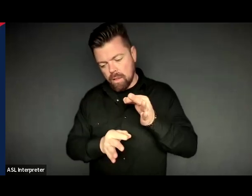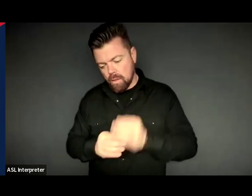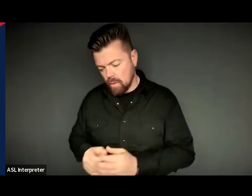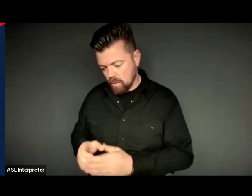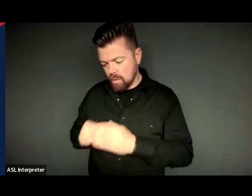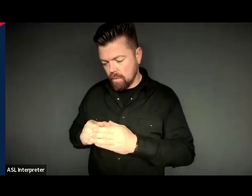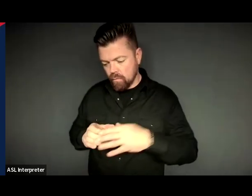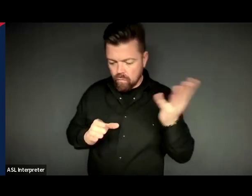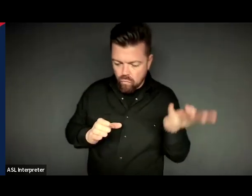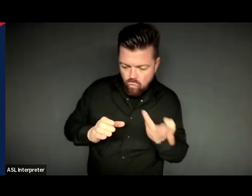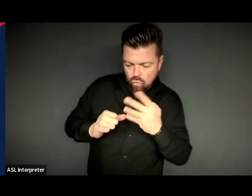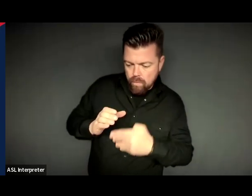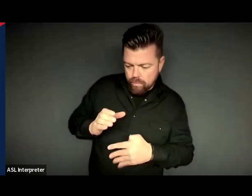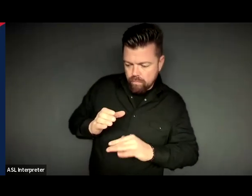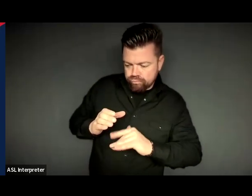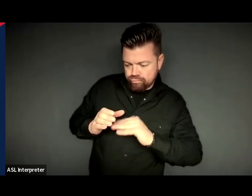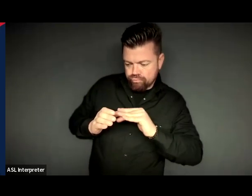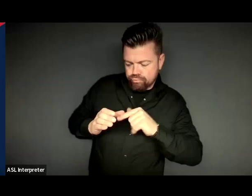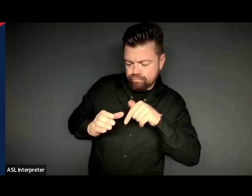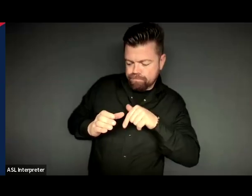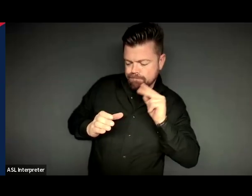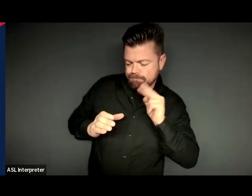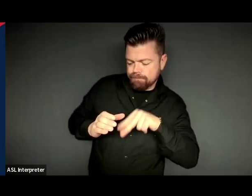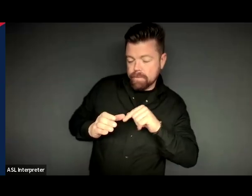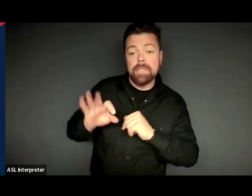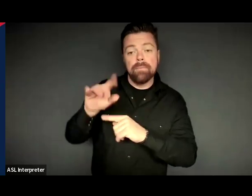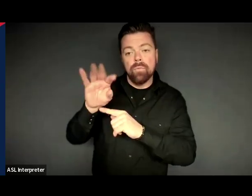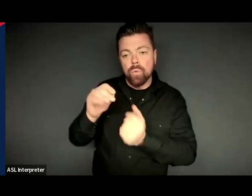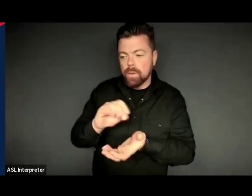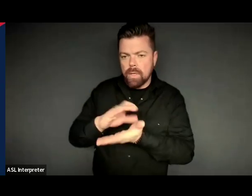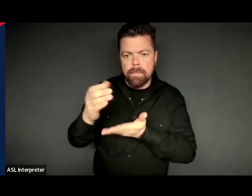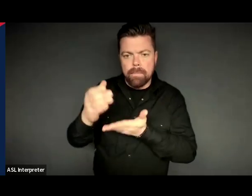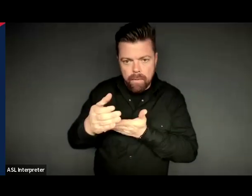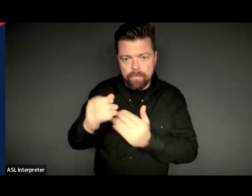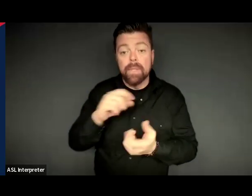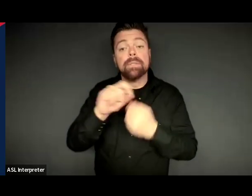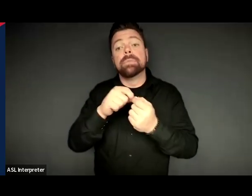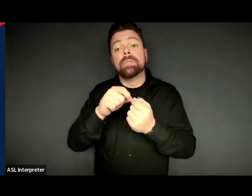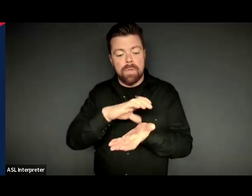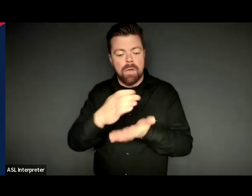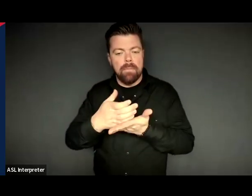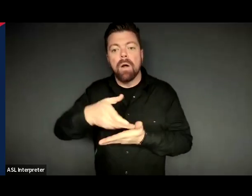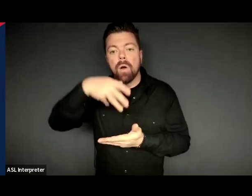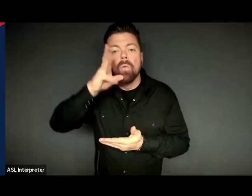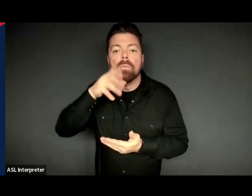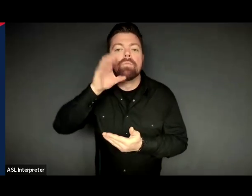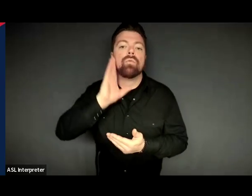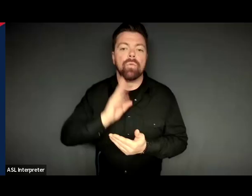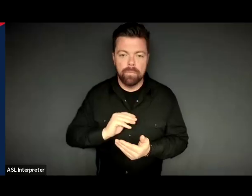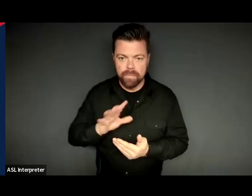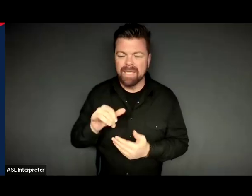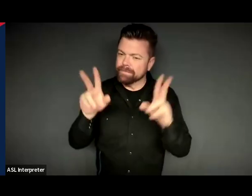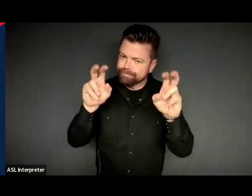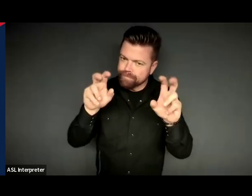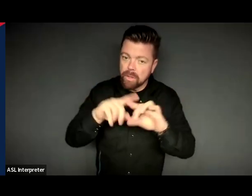to watch your fluid intake. And so you can only drink in certain amounts, and that's an issue.